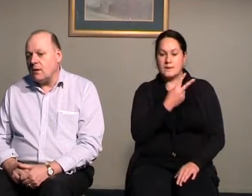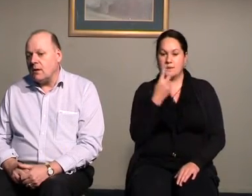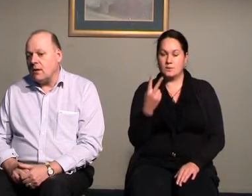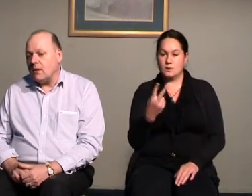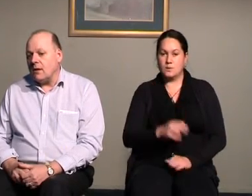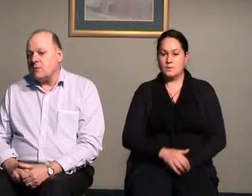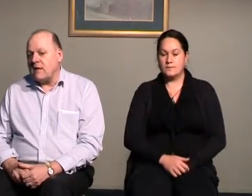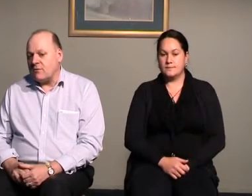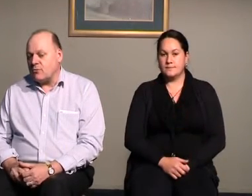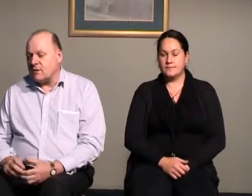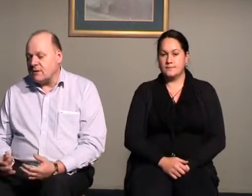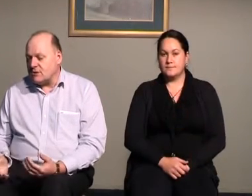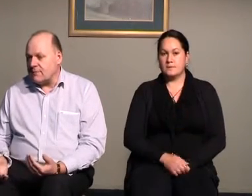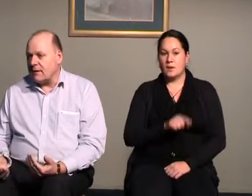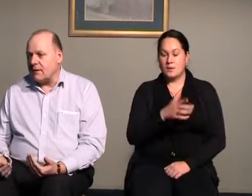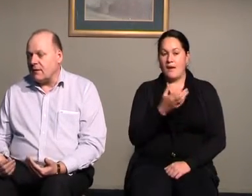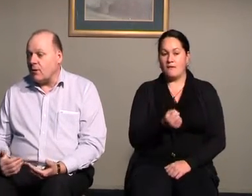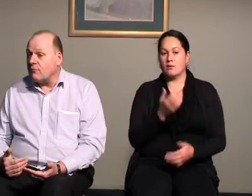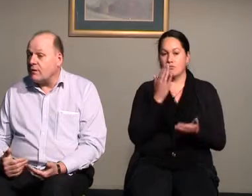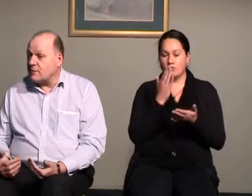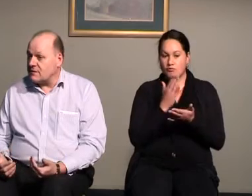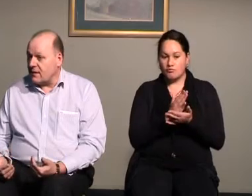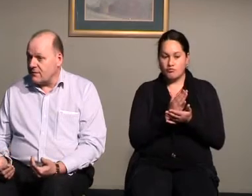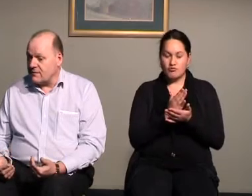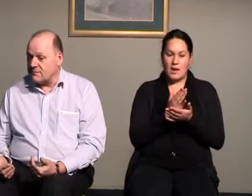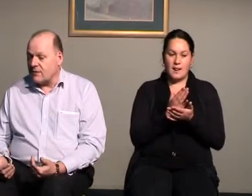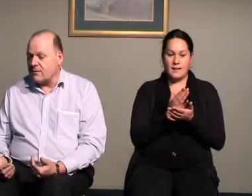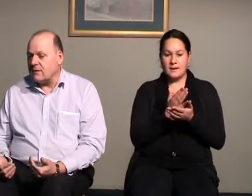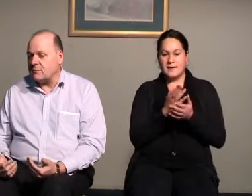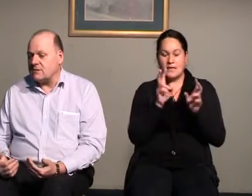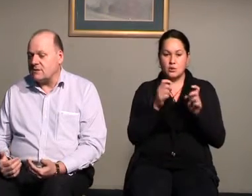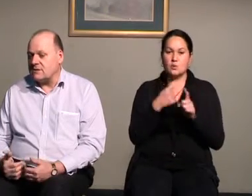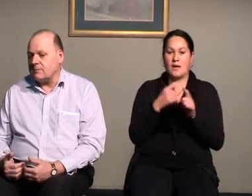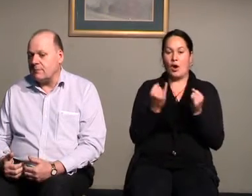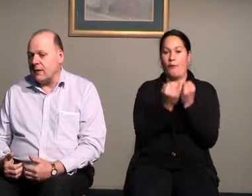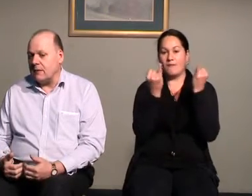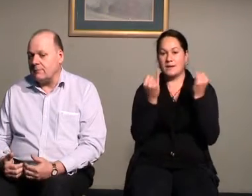who was having real issues about and conflict with his mother. His mother